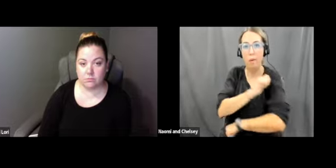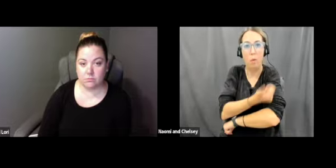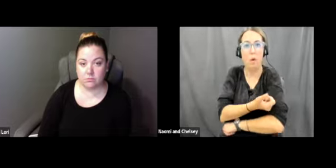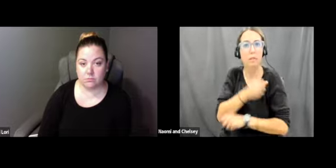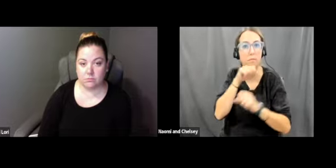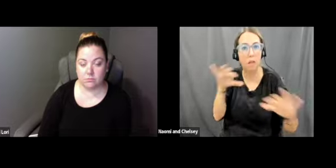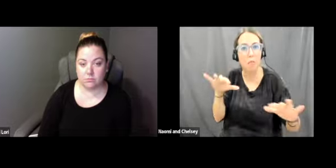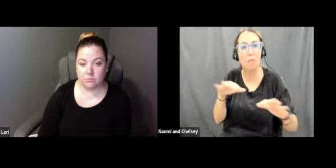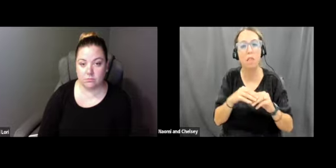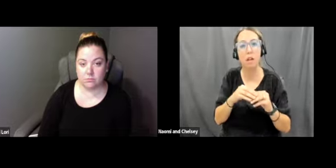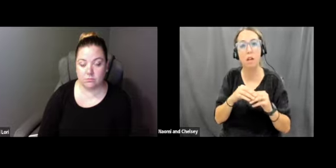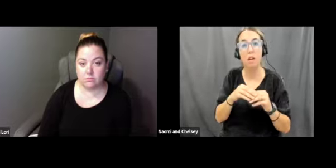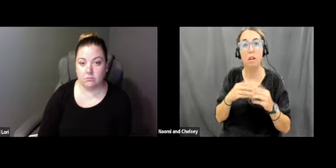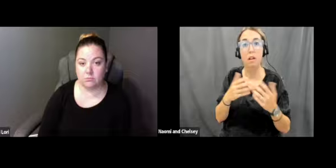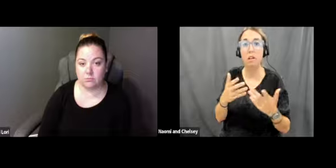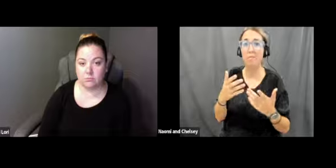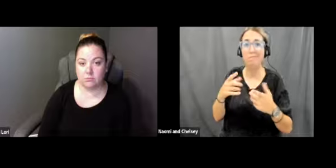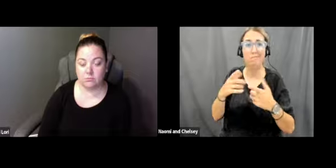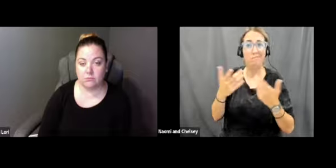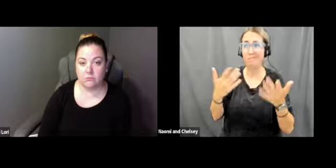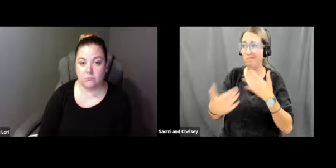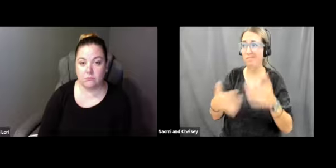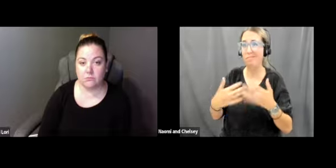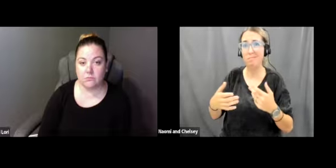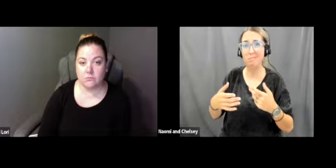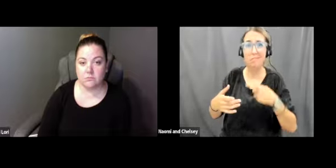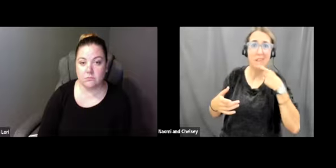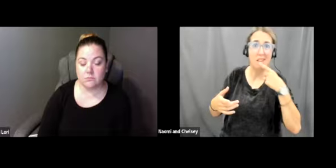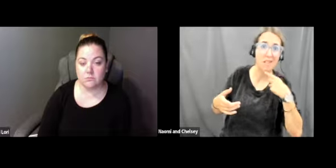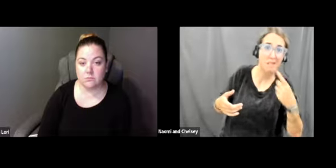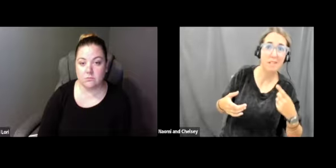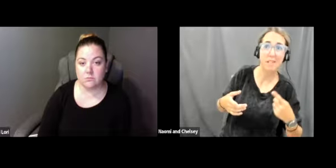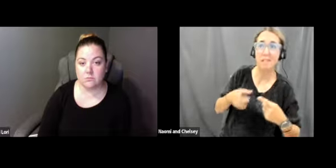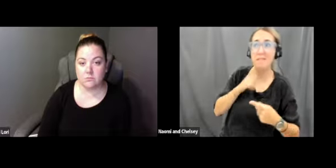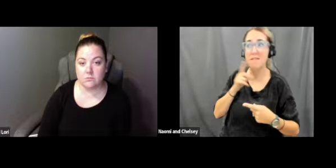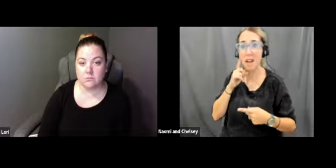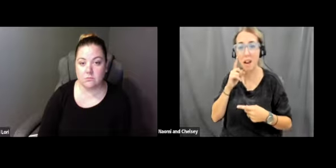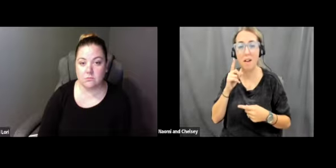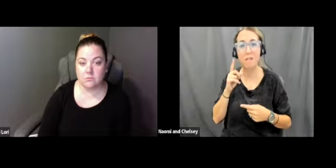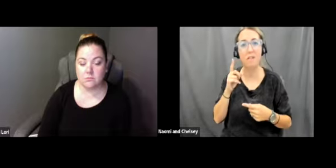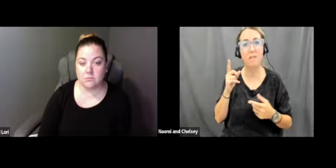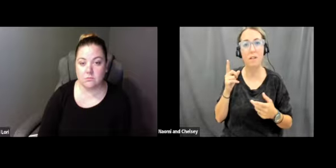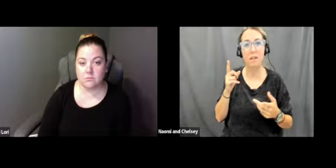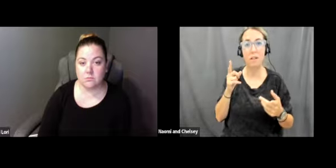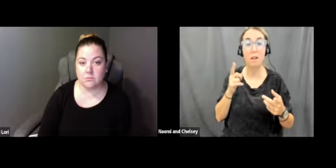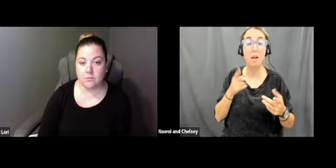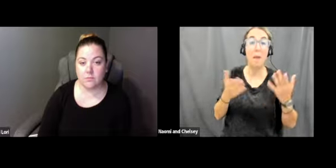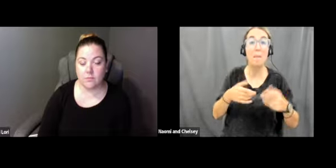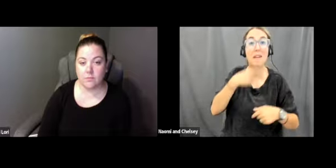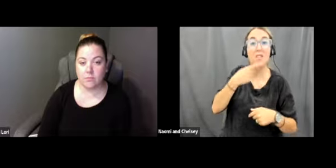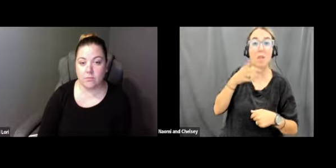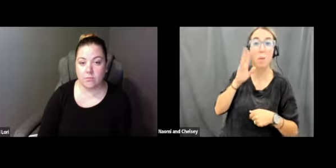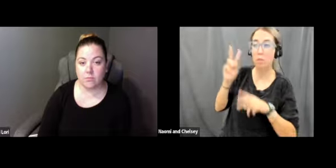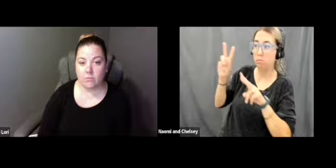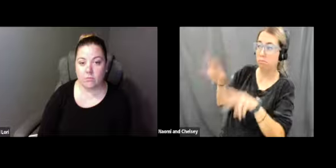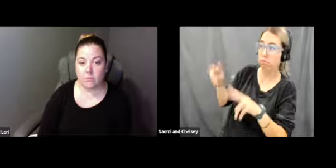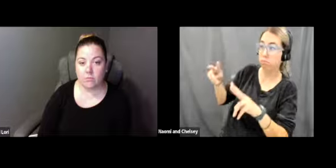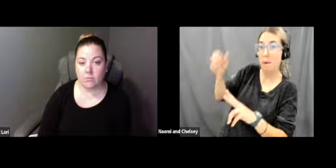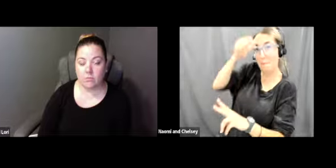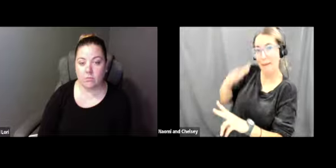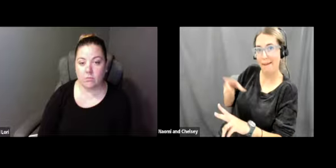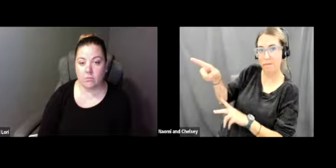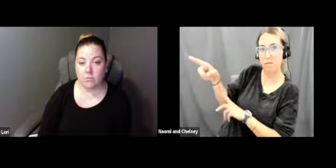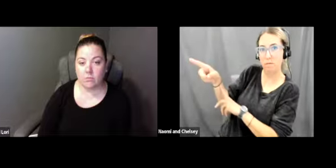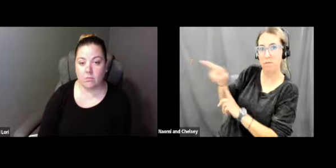either way, the hearing person or the deaf person, maybe may not be taken as seriously because of who I am, not because of who they